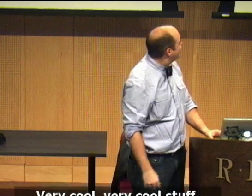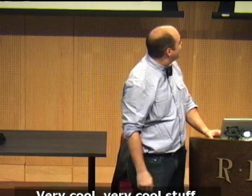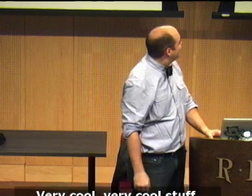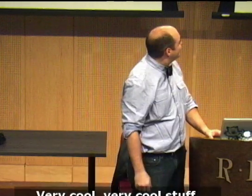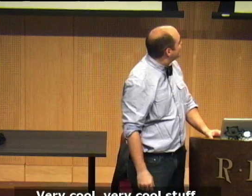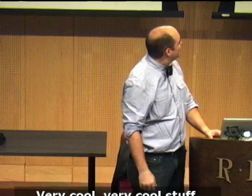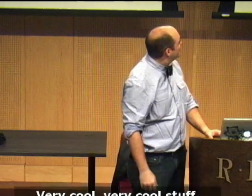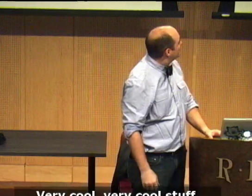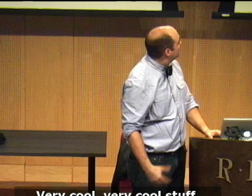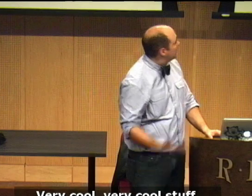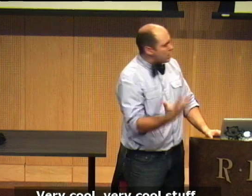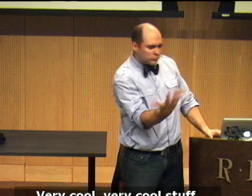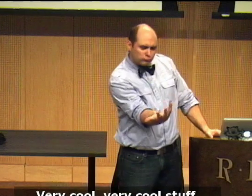cool stuff.